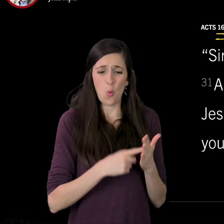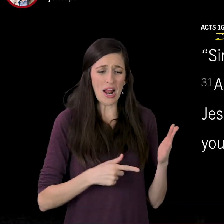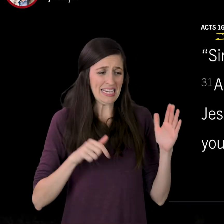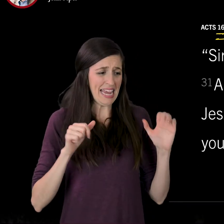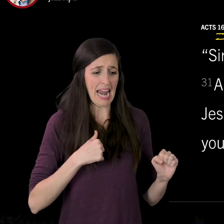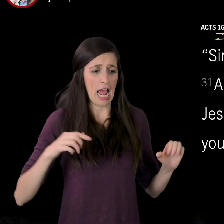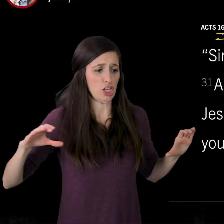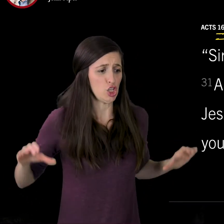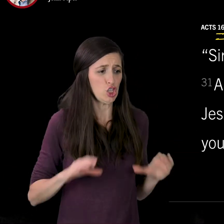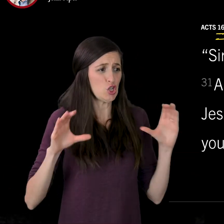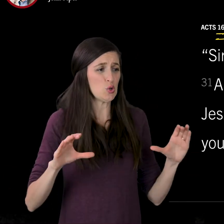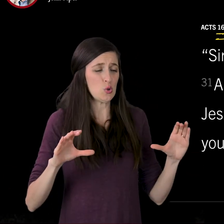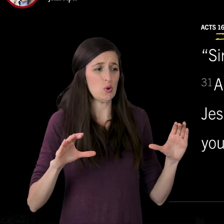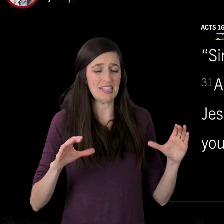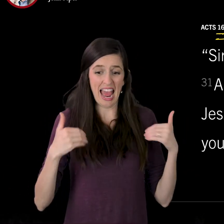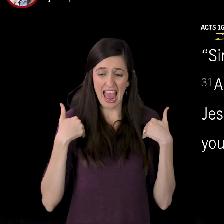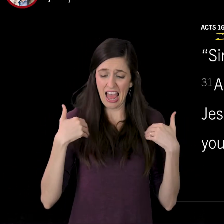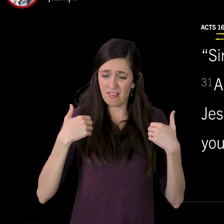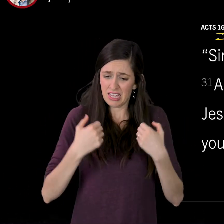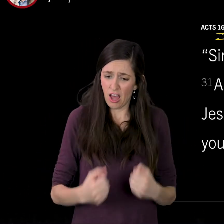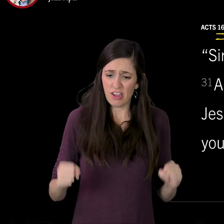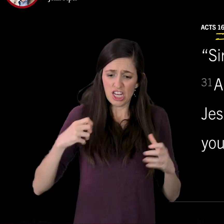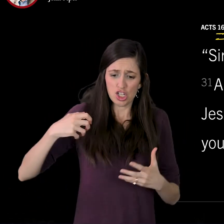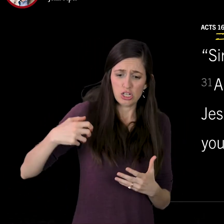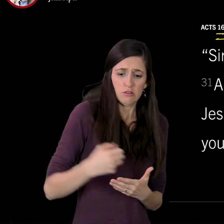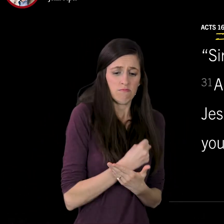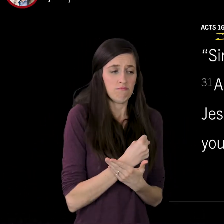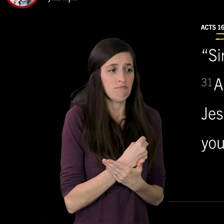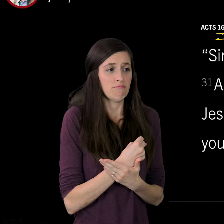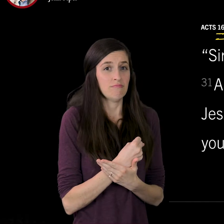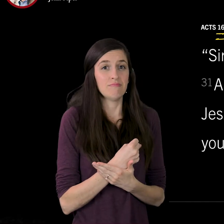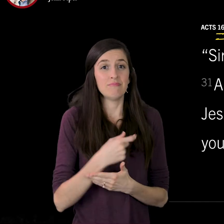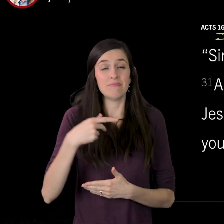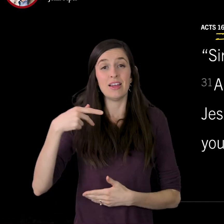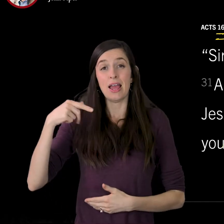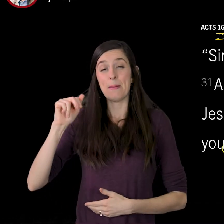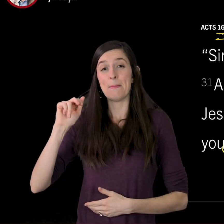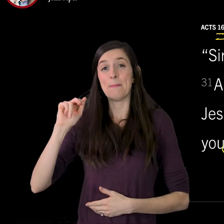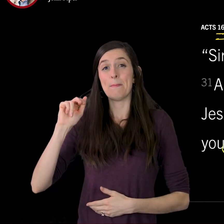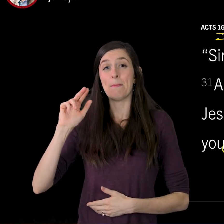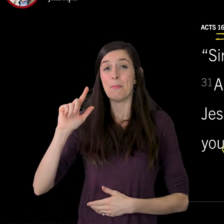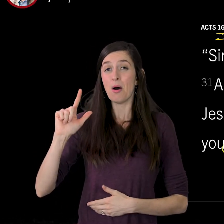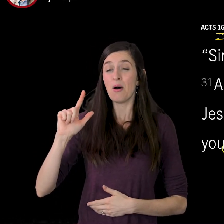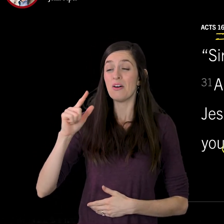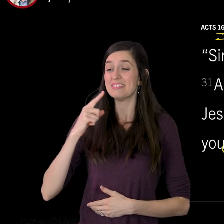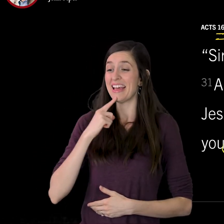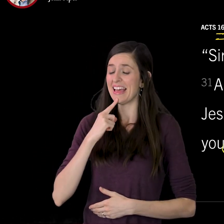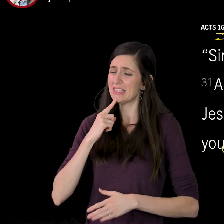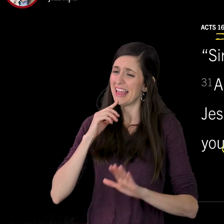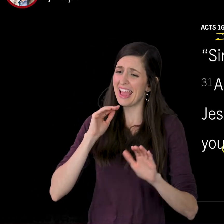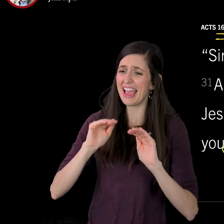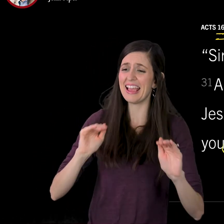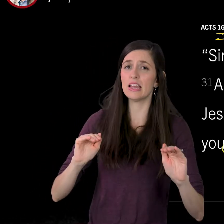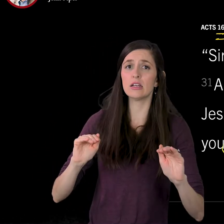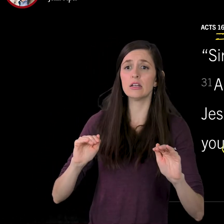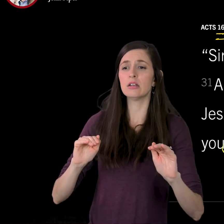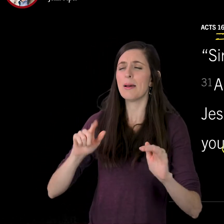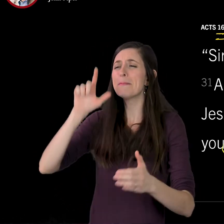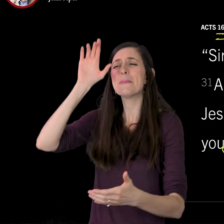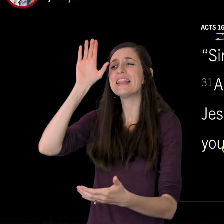you and your household you will be saved and so will your house when you believe